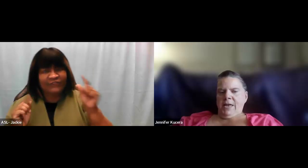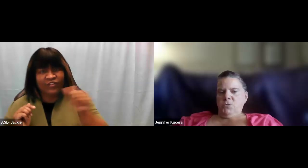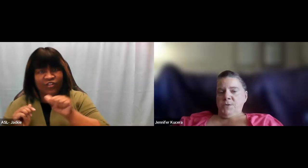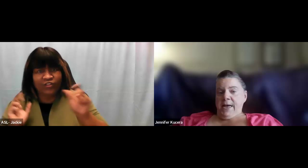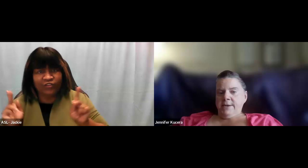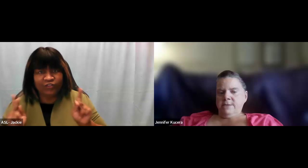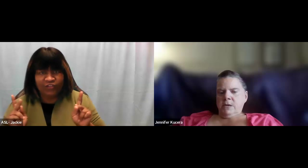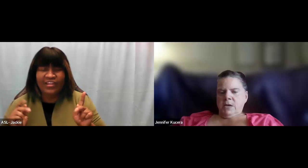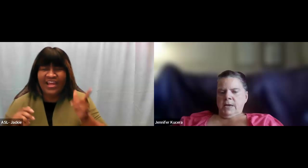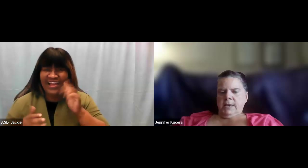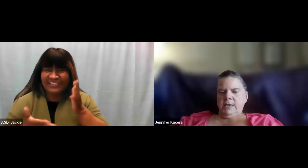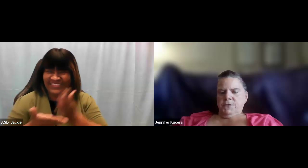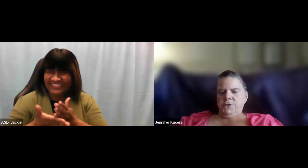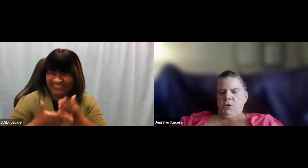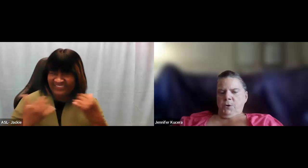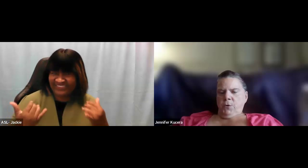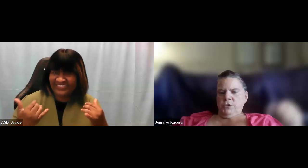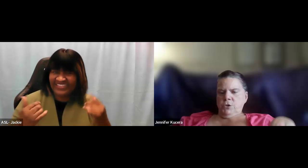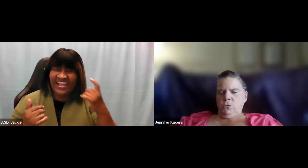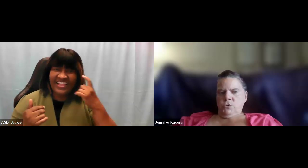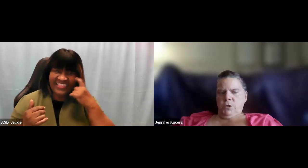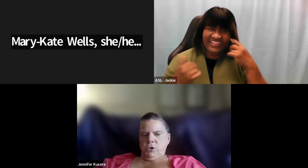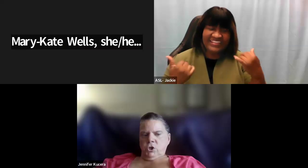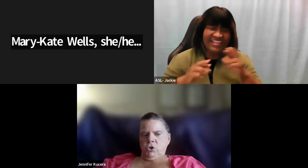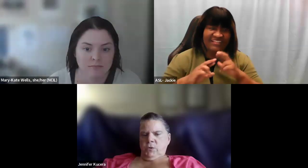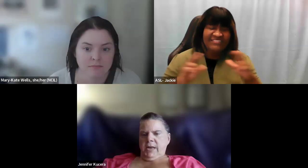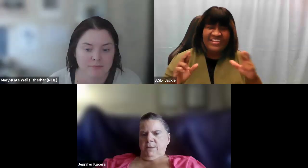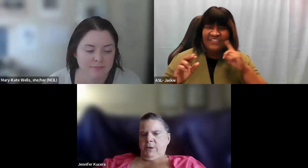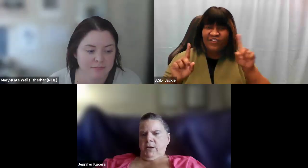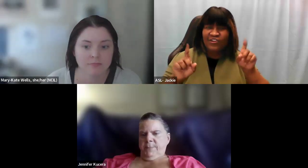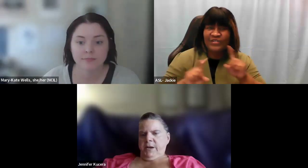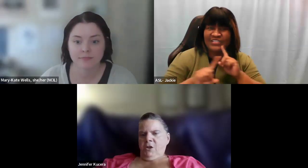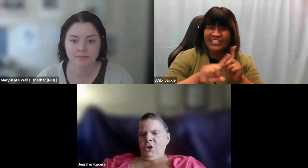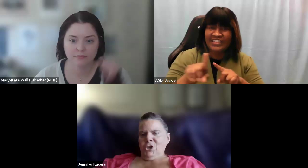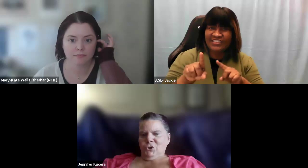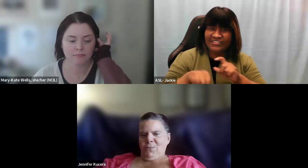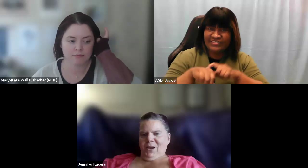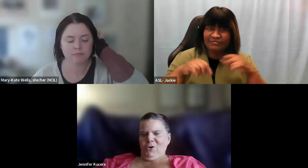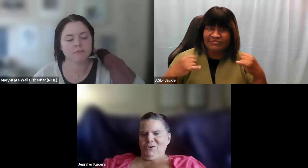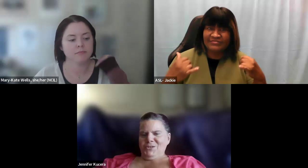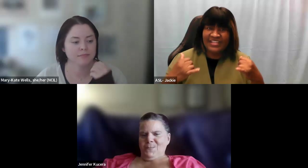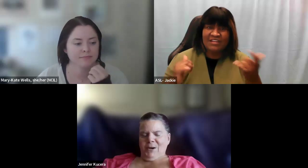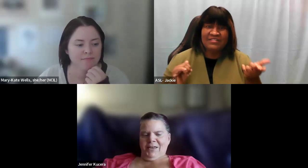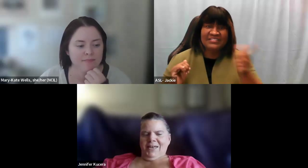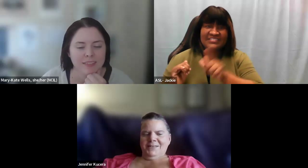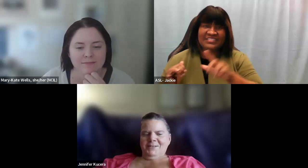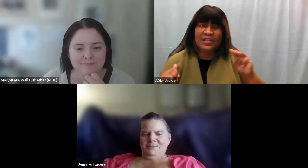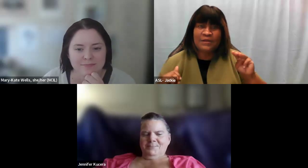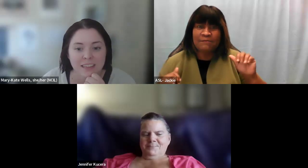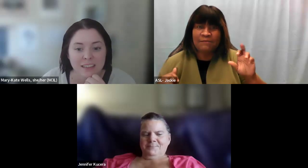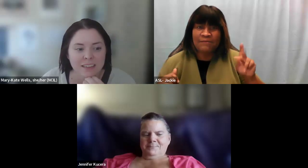I will end with that. And I think we're going to go to a Q&A period, but I'll turn it back over to Mary